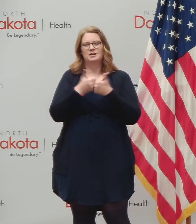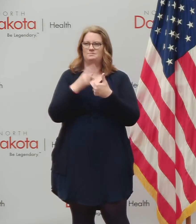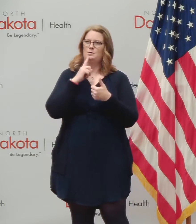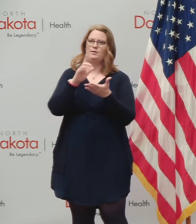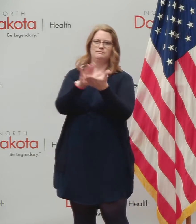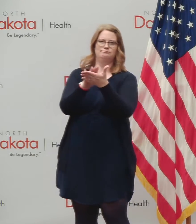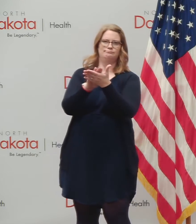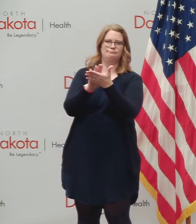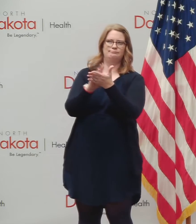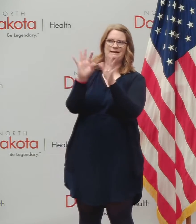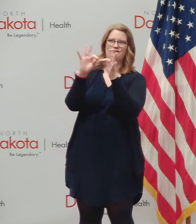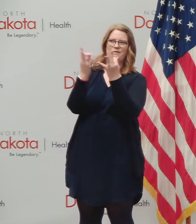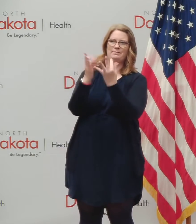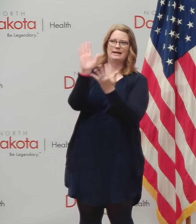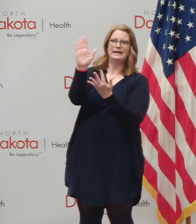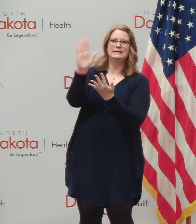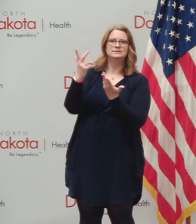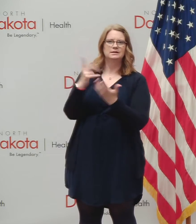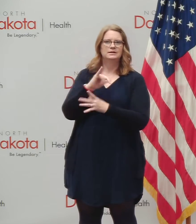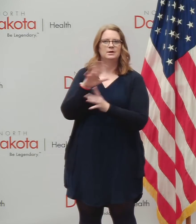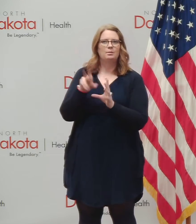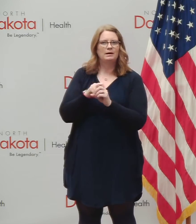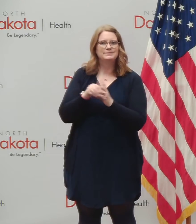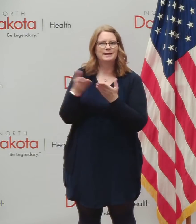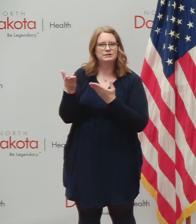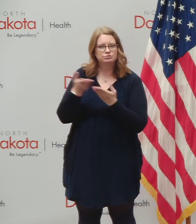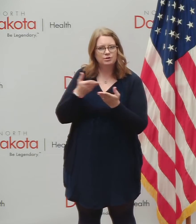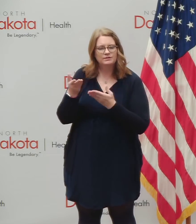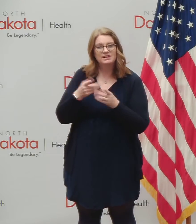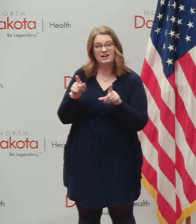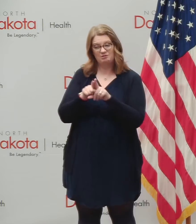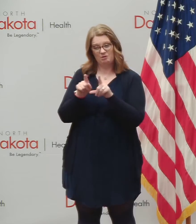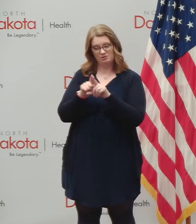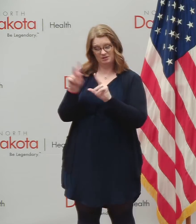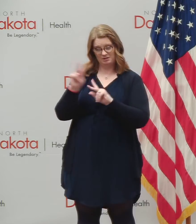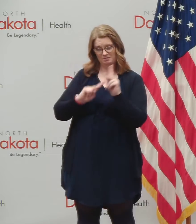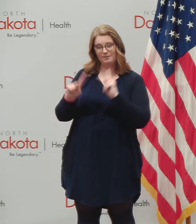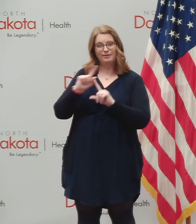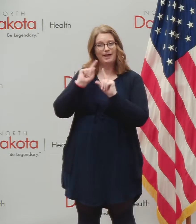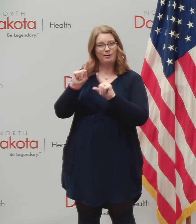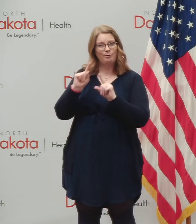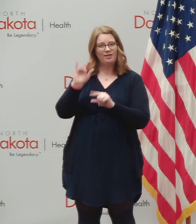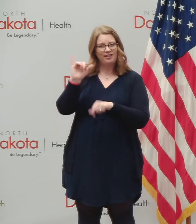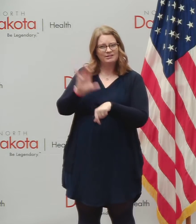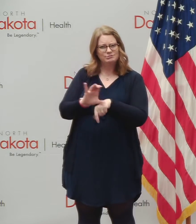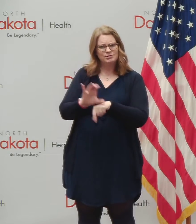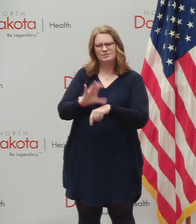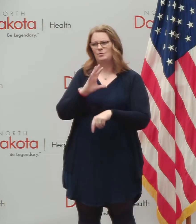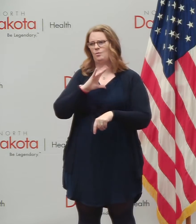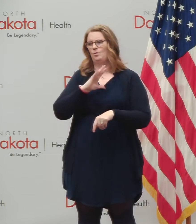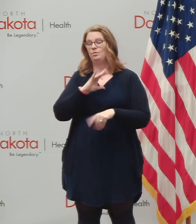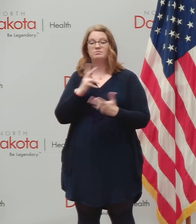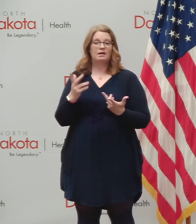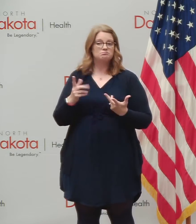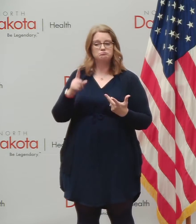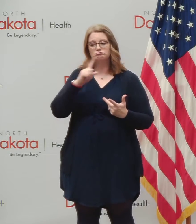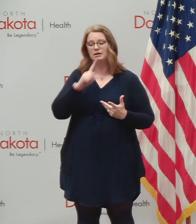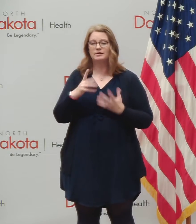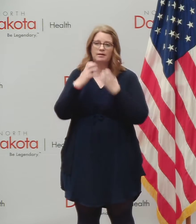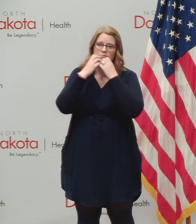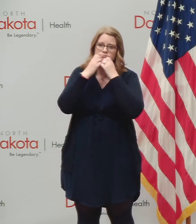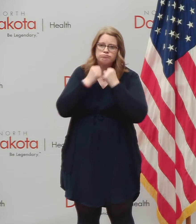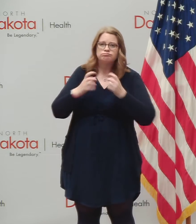Starks and his whole family, who also participate in the services, in the congregation of Calvary Church in Ryder, who've embraced this new